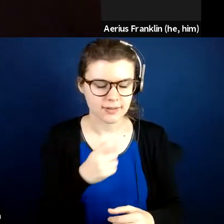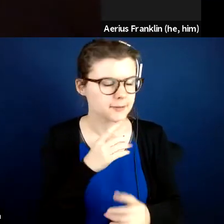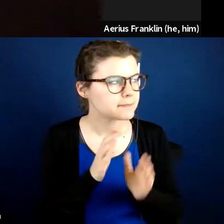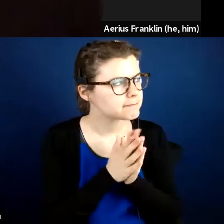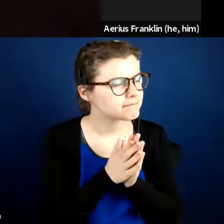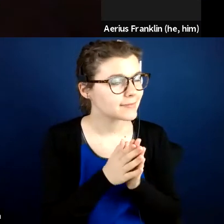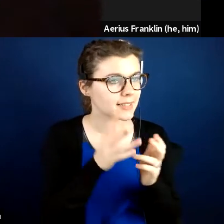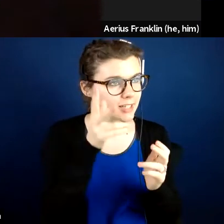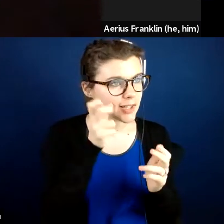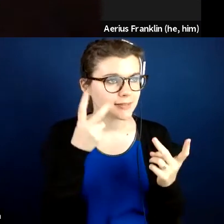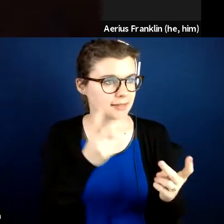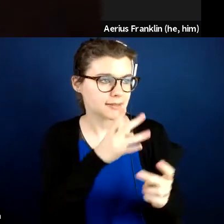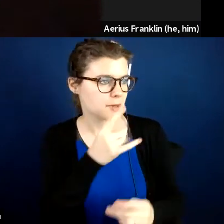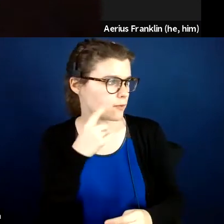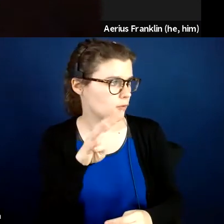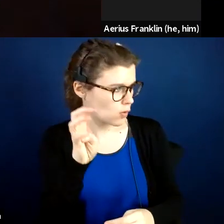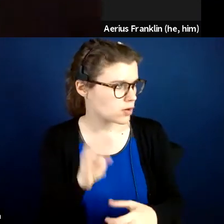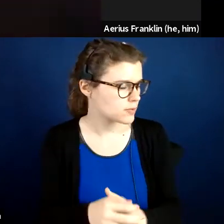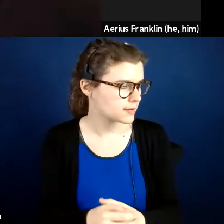Hear, see, speak for 400.